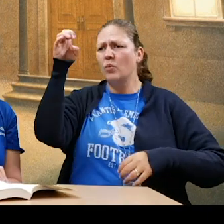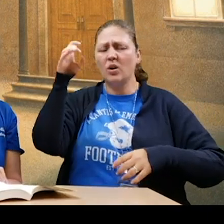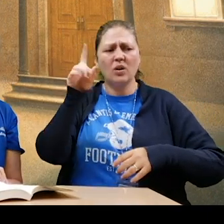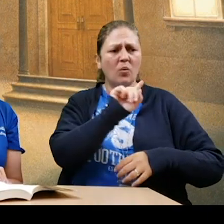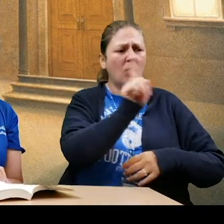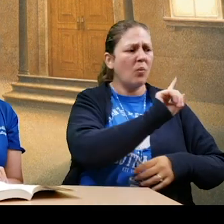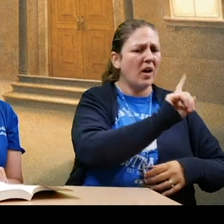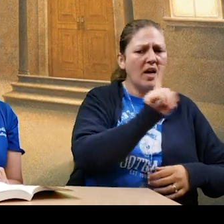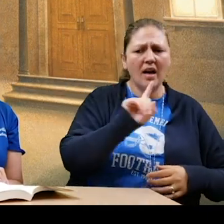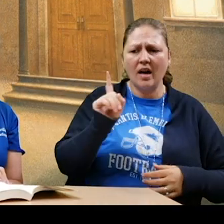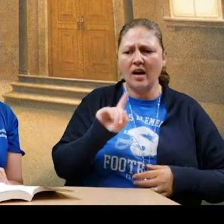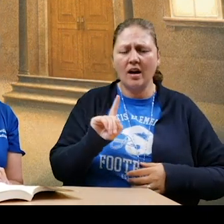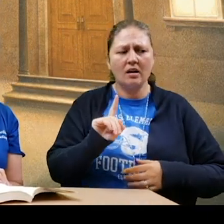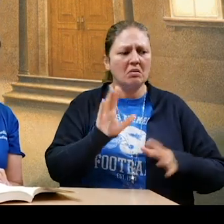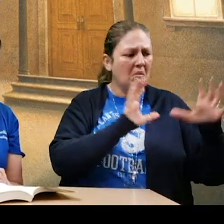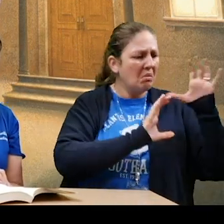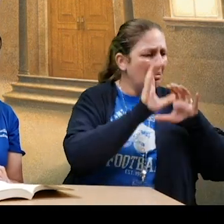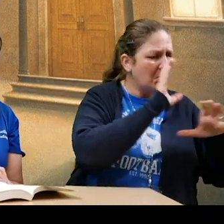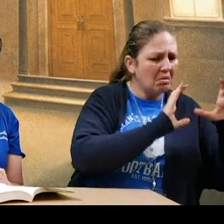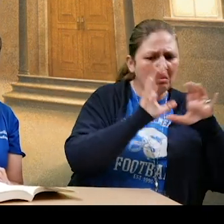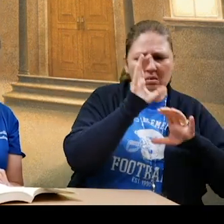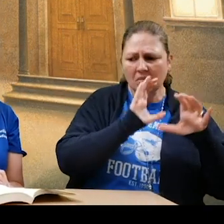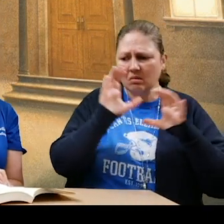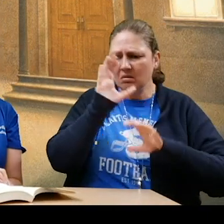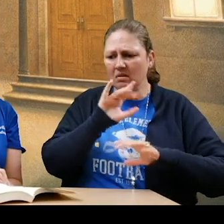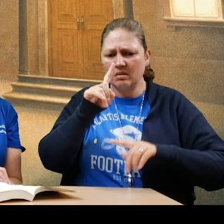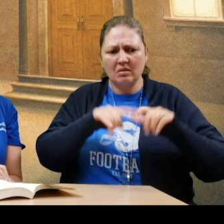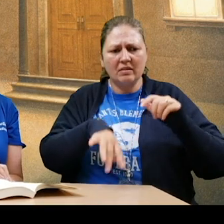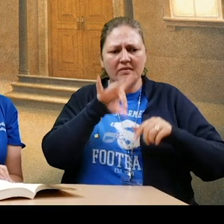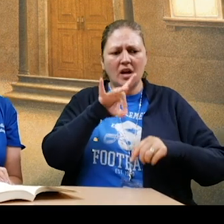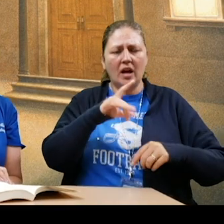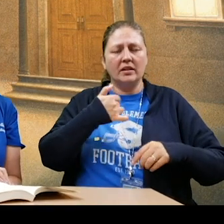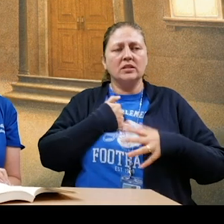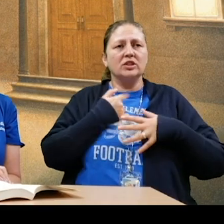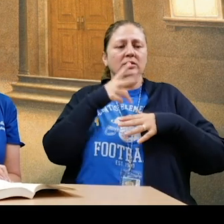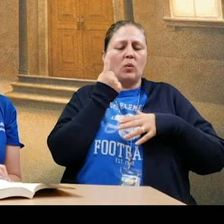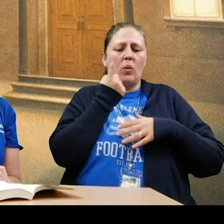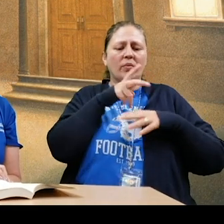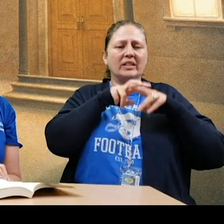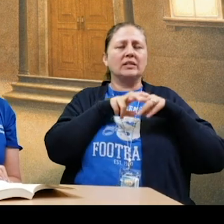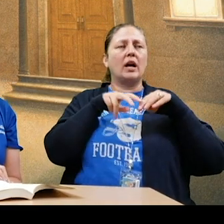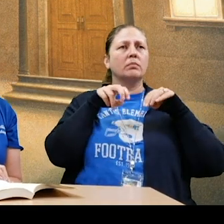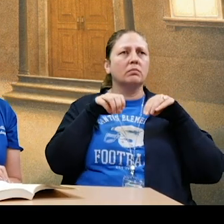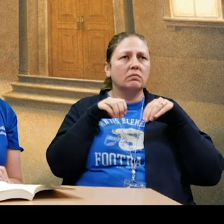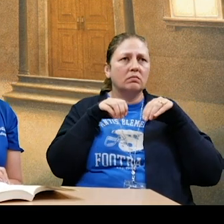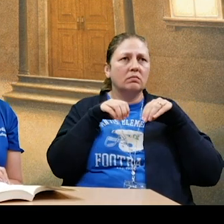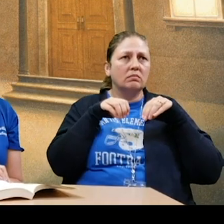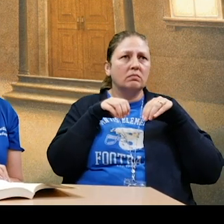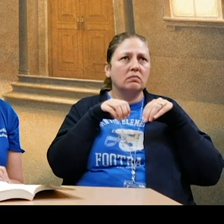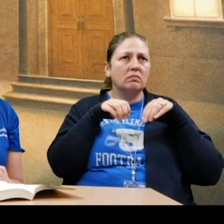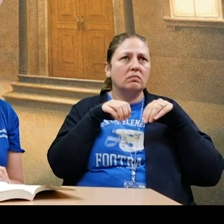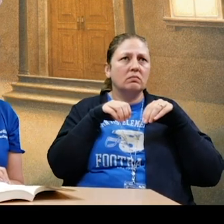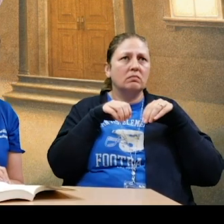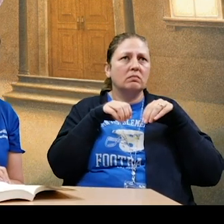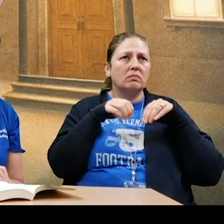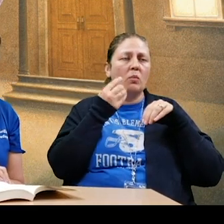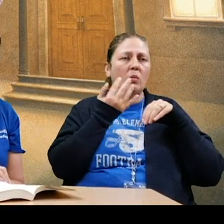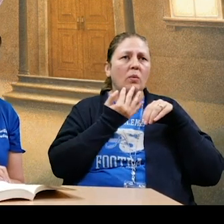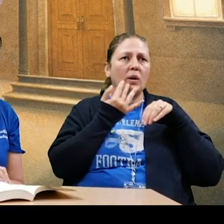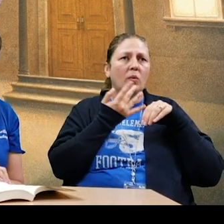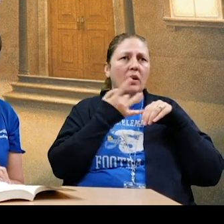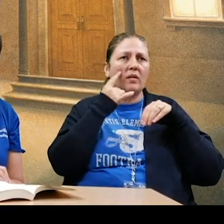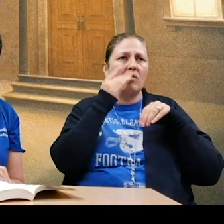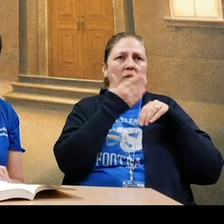"Edward!" There was no way, of course, for him to let her know where he was, no way for him to answer her. He could only sit and